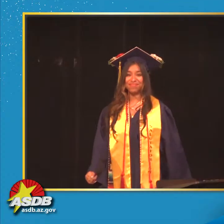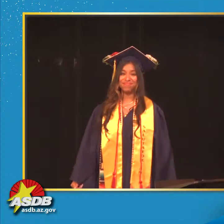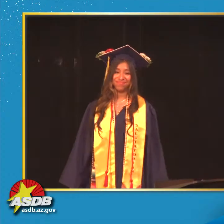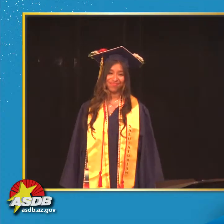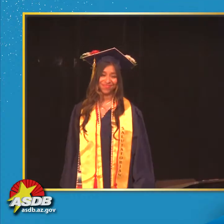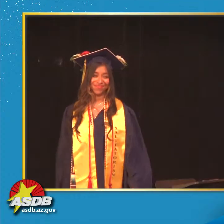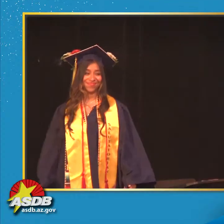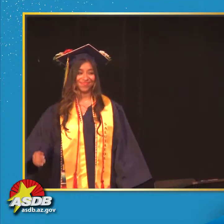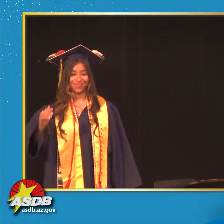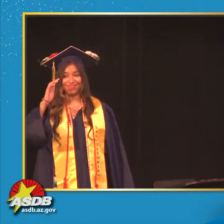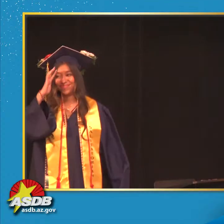of 2025.